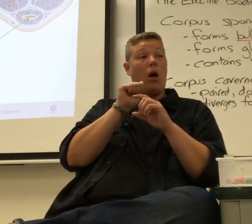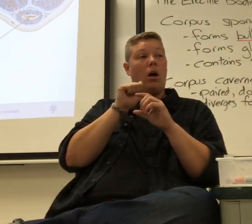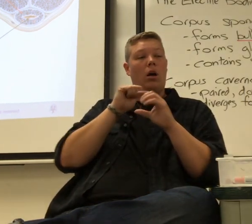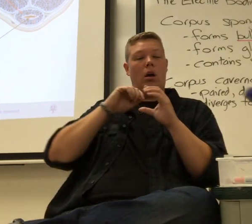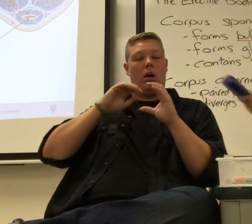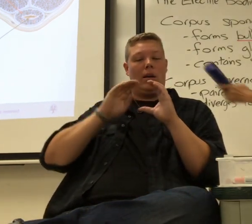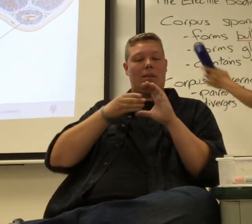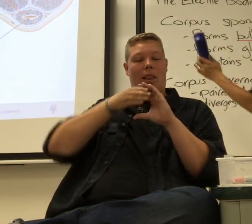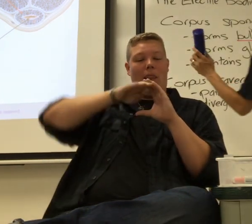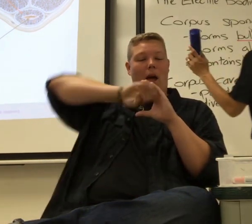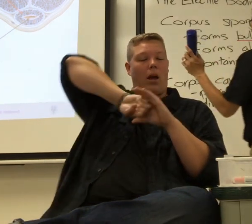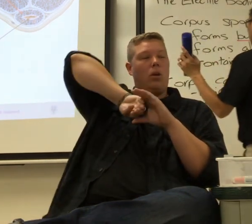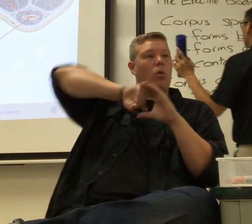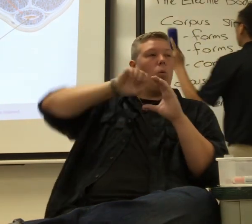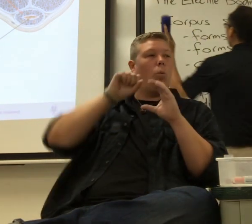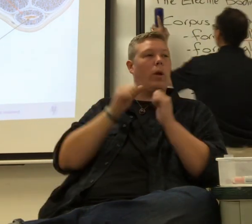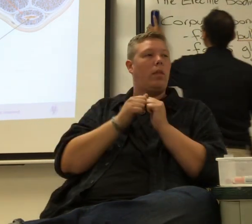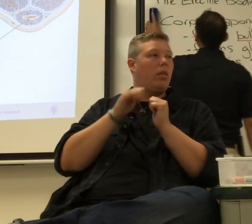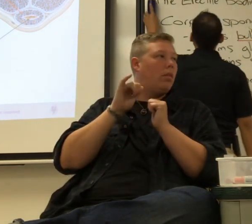there.